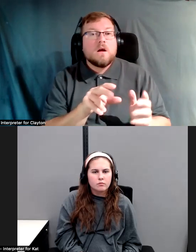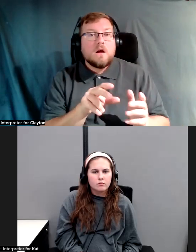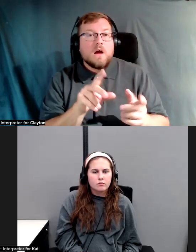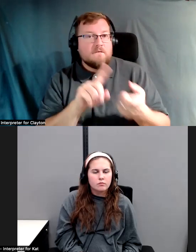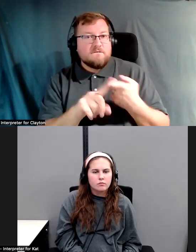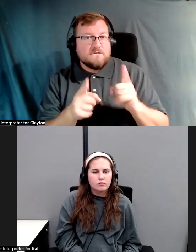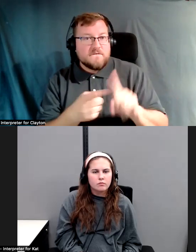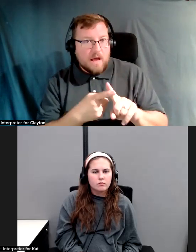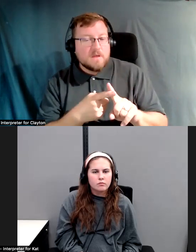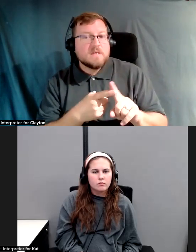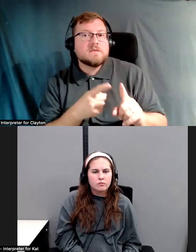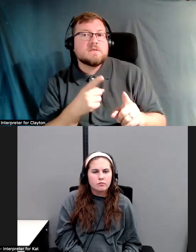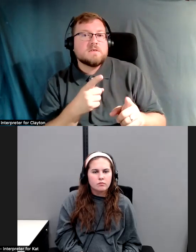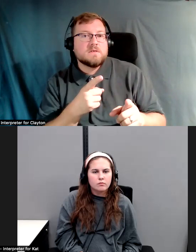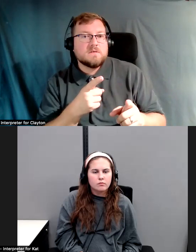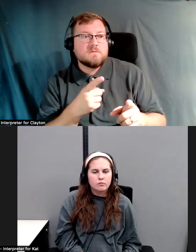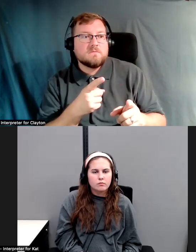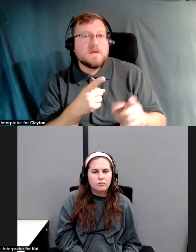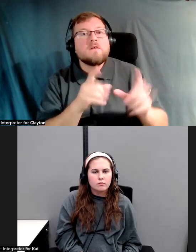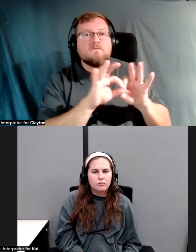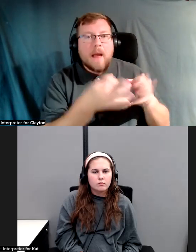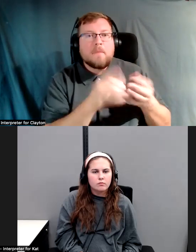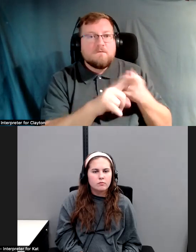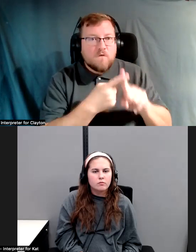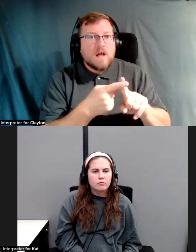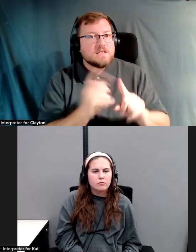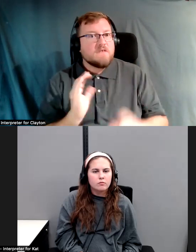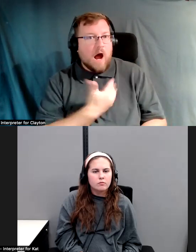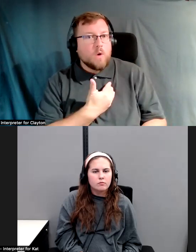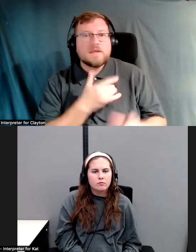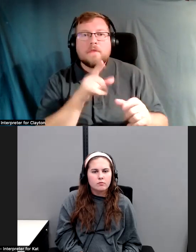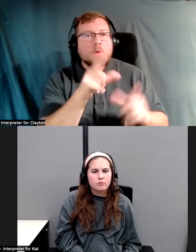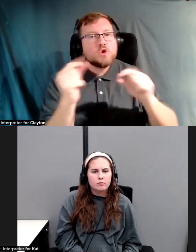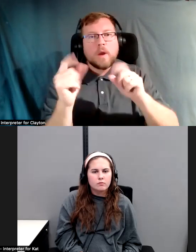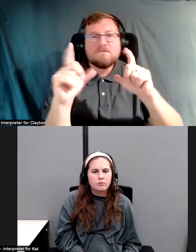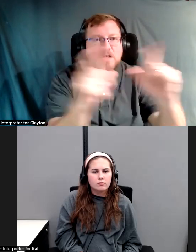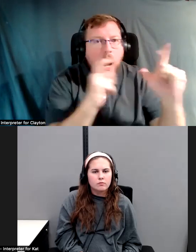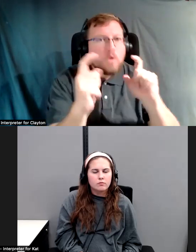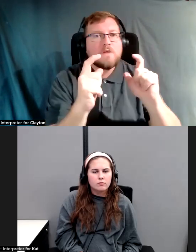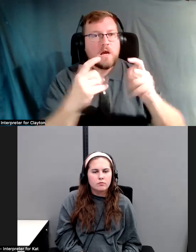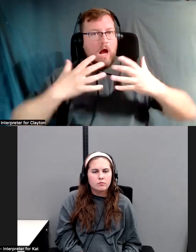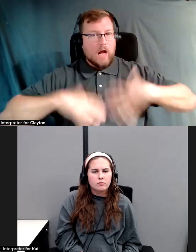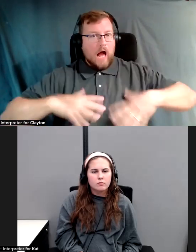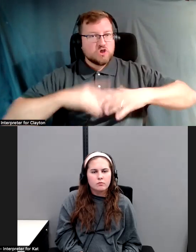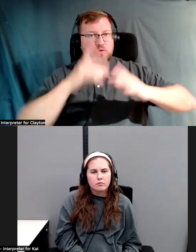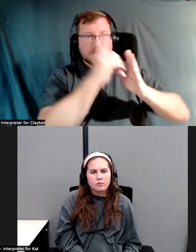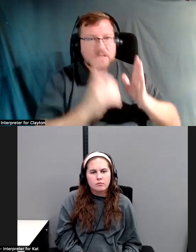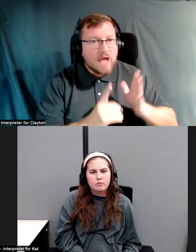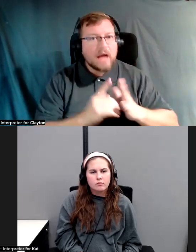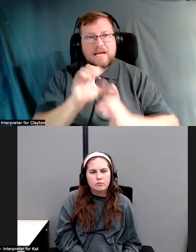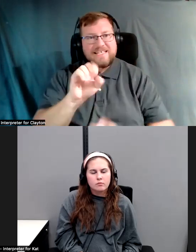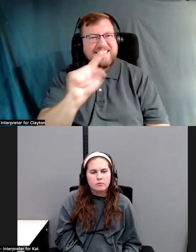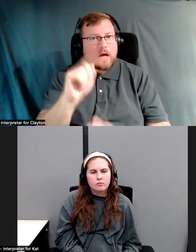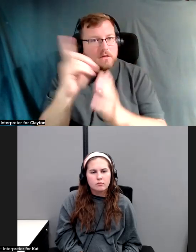were working doing still photography, costume design, set design, and stuff like that as well. So yeah,